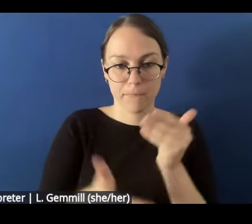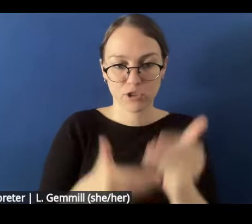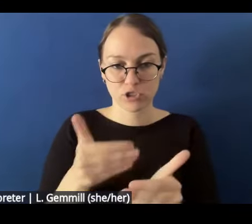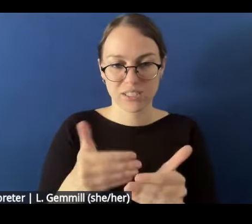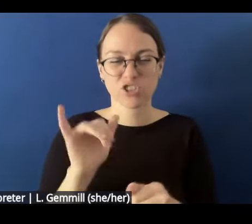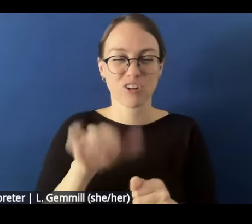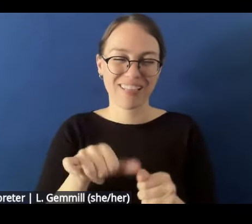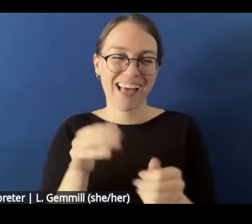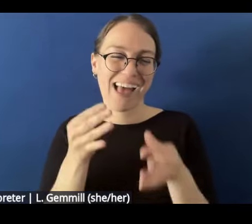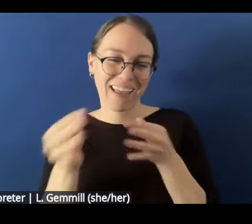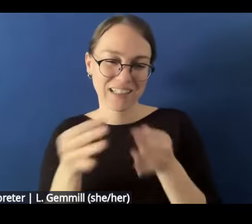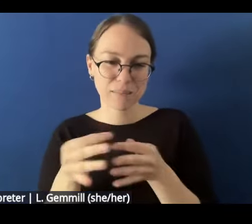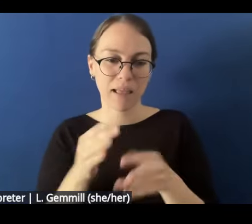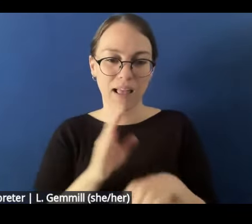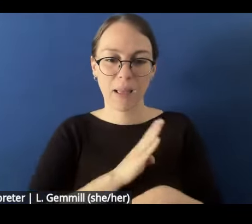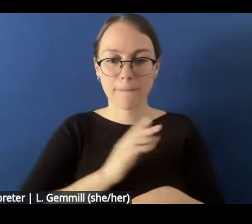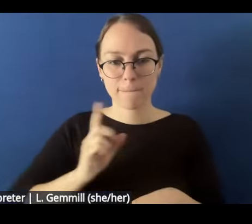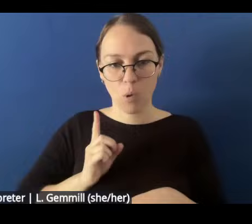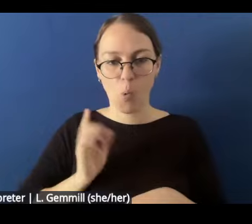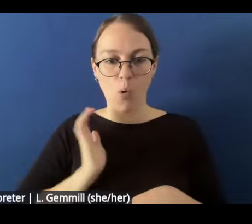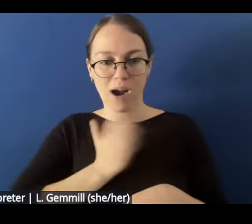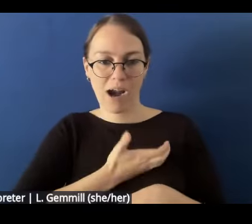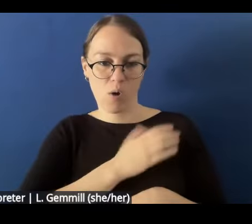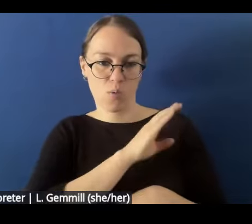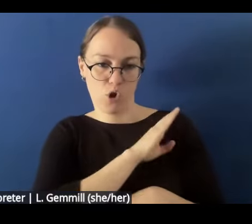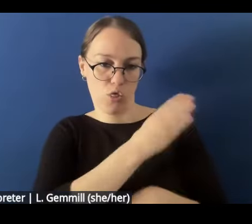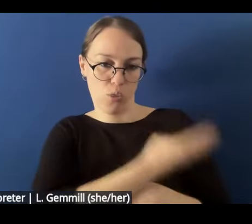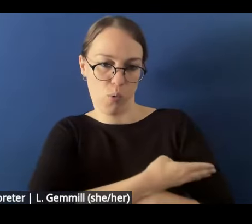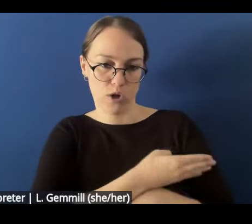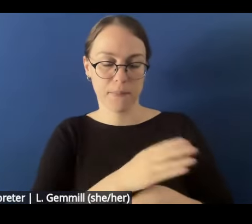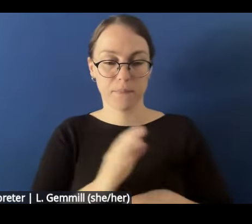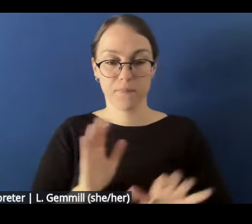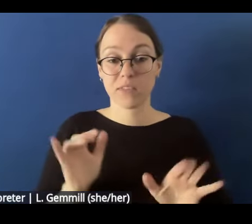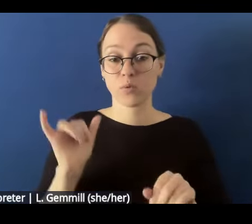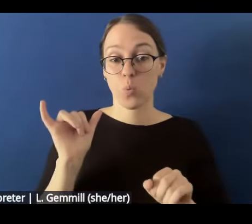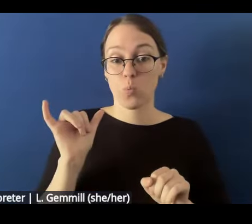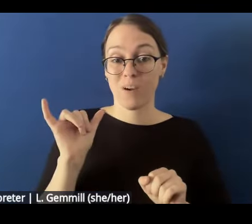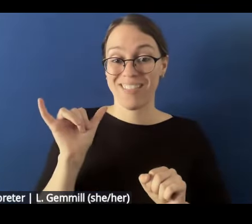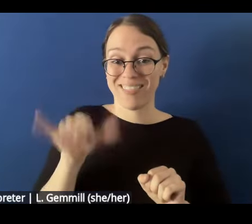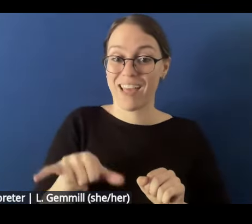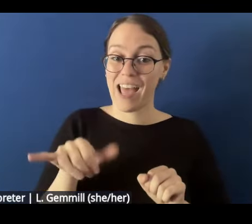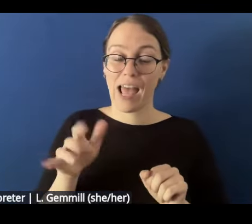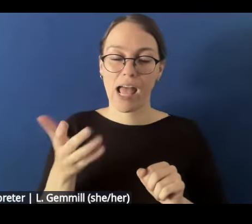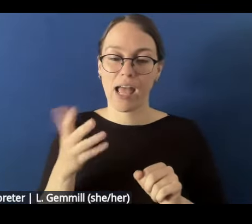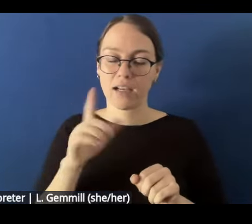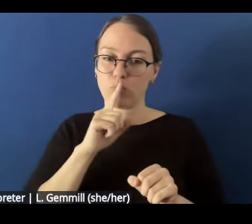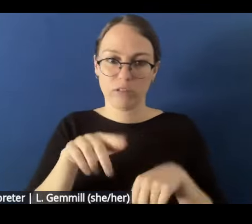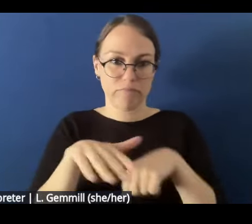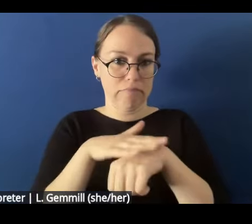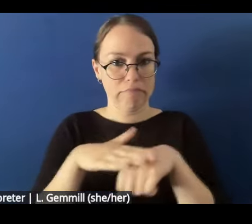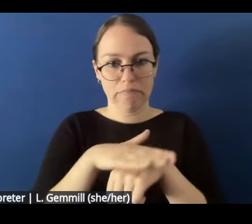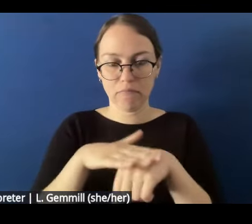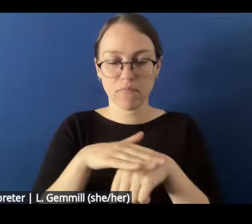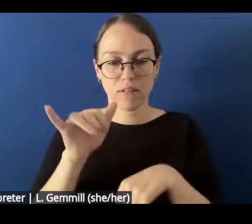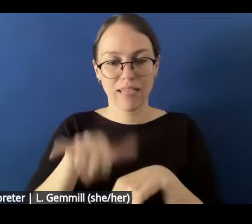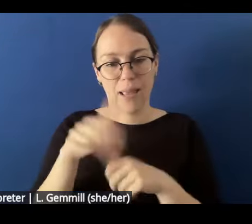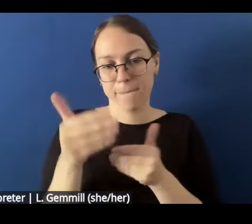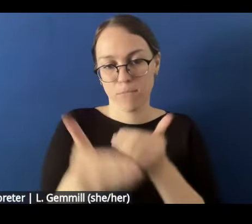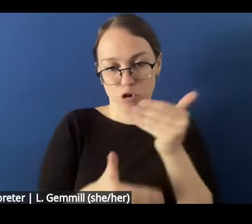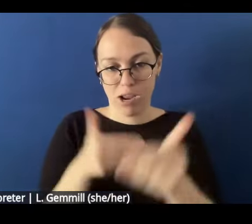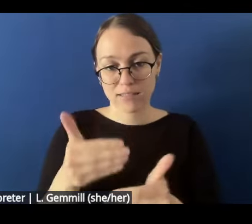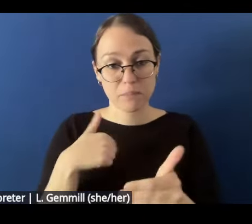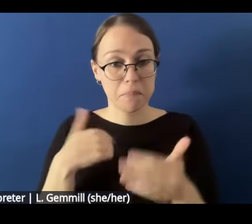do with this. So that's at a very high level, the process. And then I am happy to answer any questions and also open